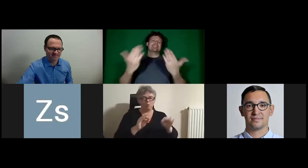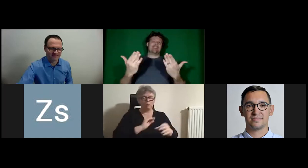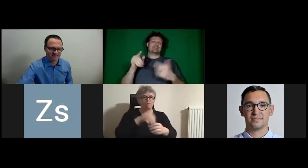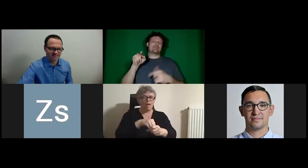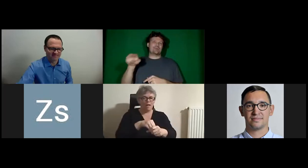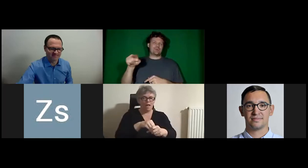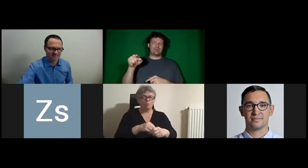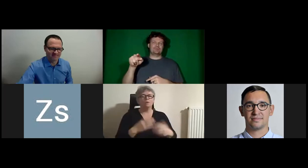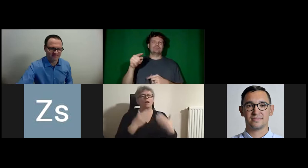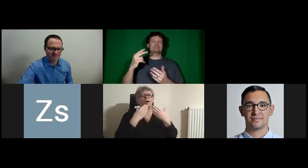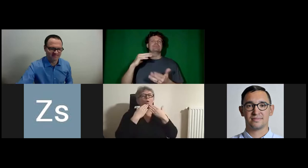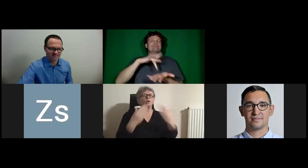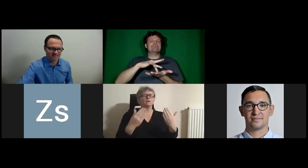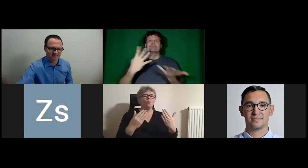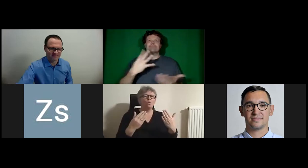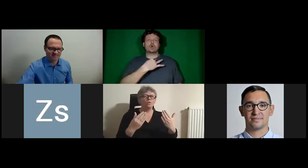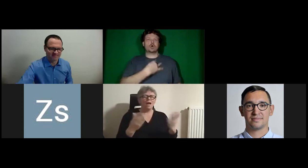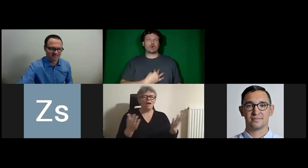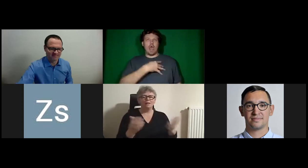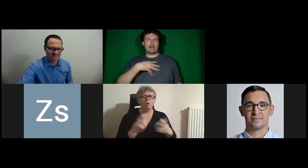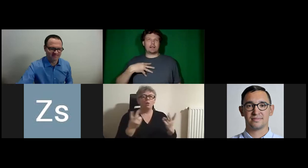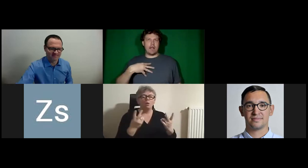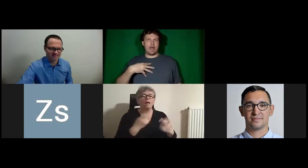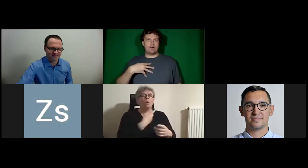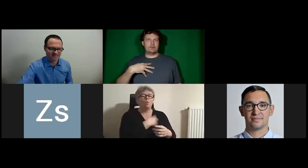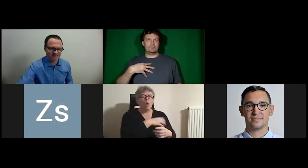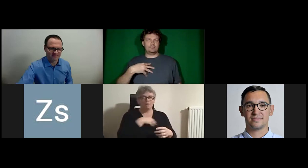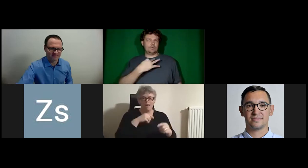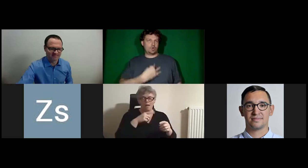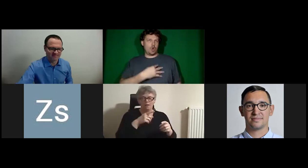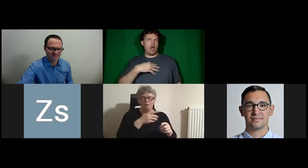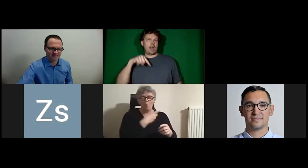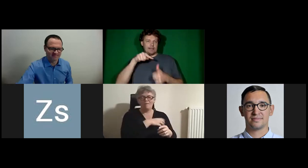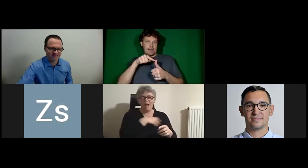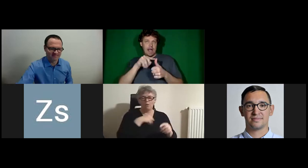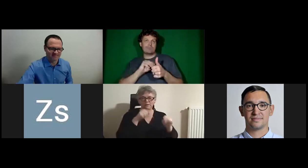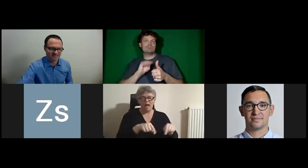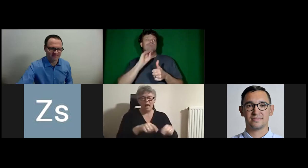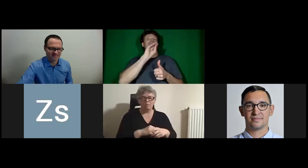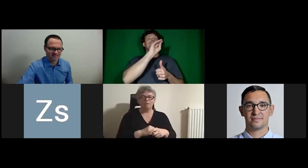for the European team and I was so thankful. And that was in Croatia.